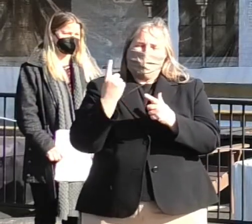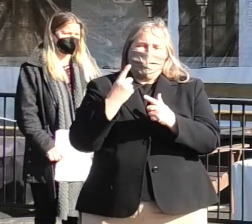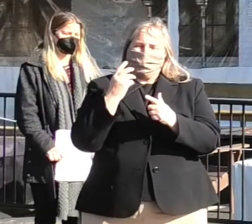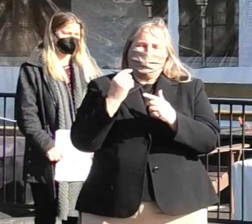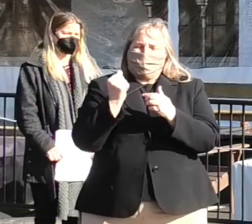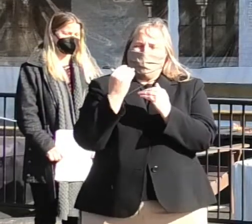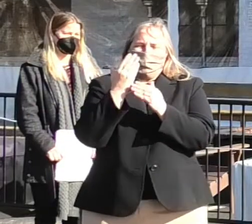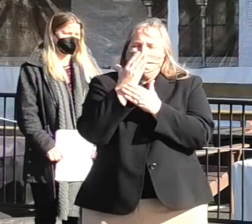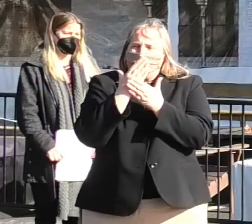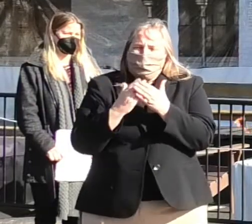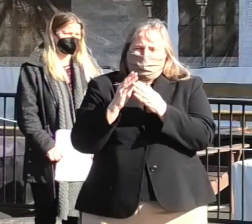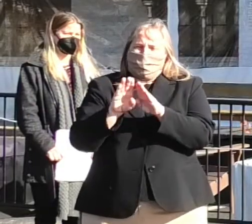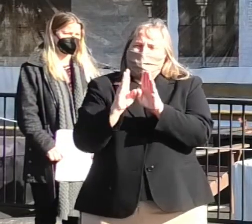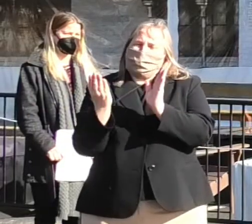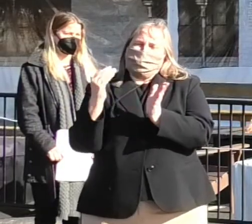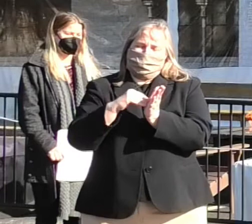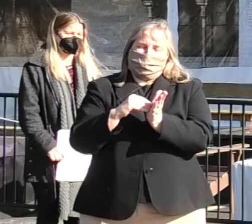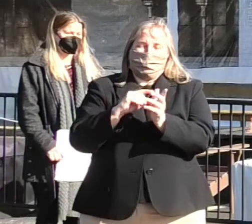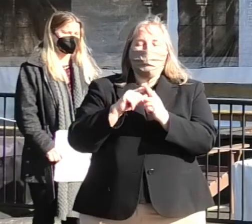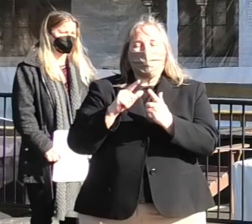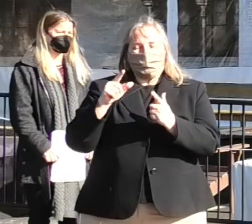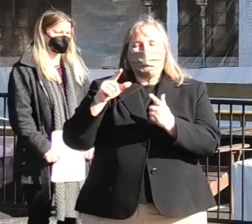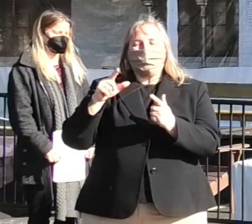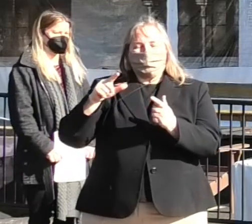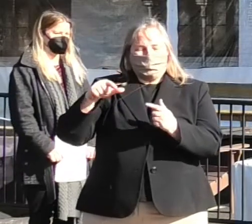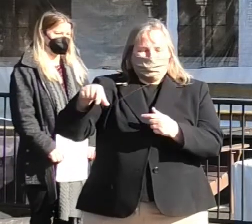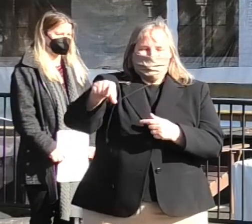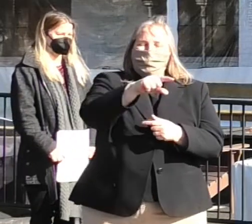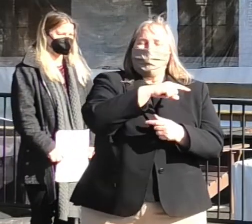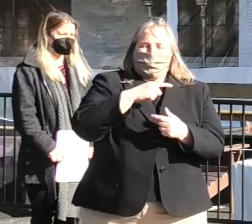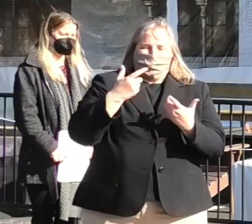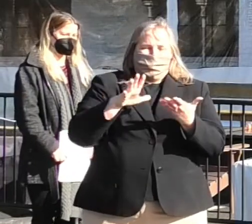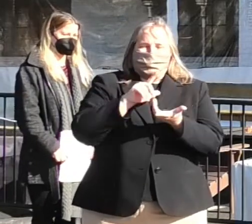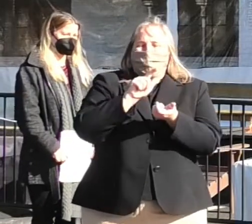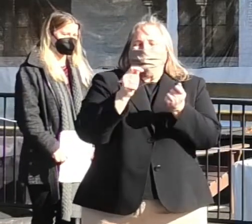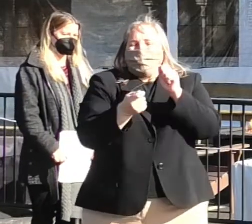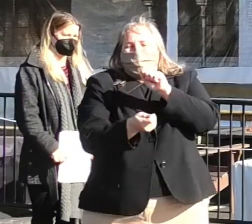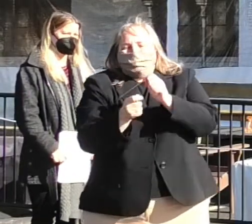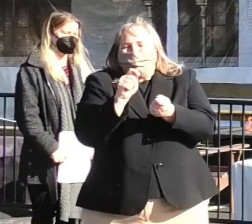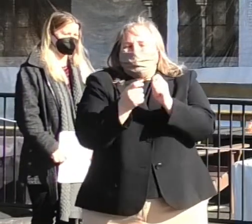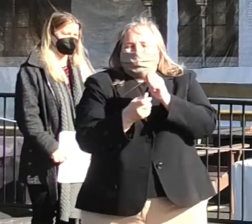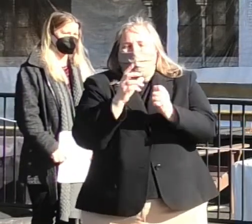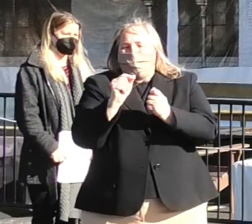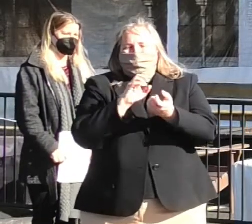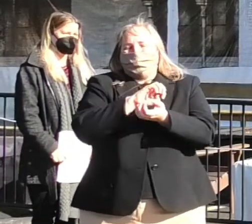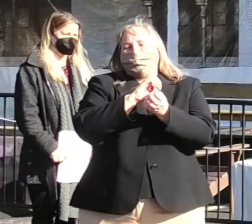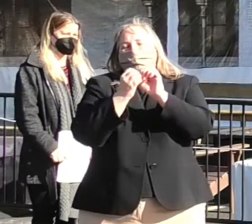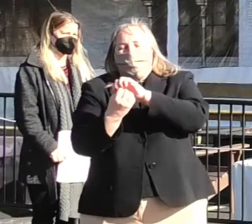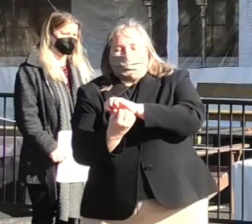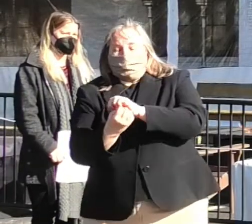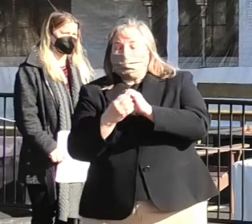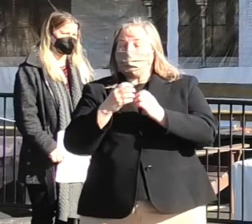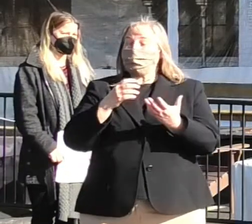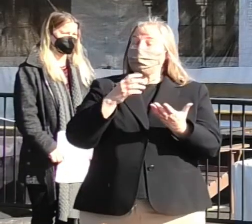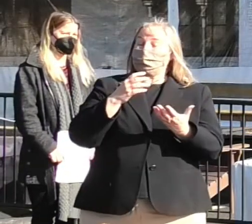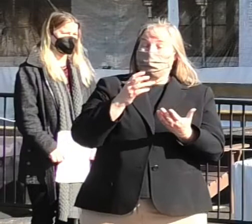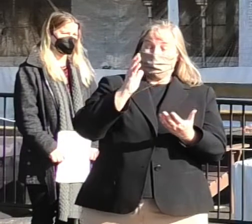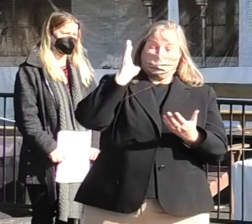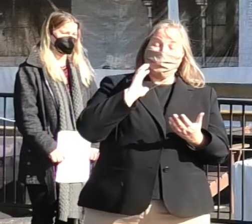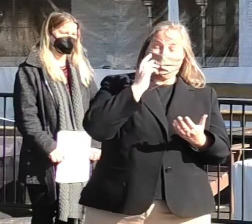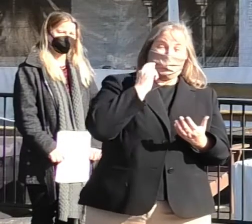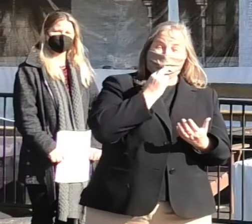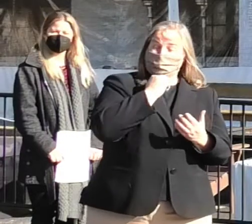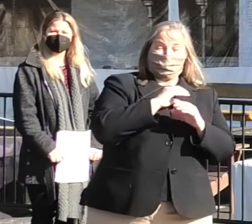reopen. But they have adapted and they have evolved. And those that didn't do carryout started